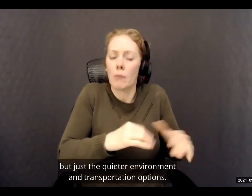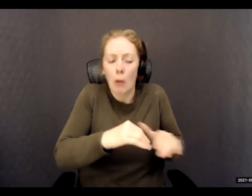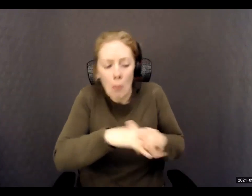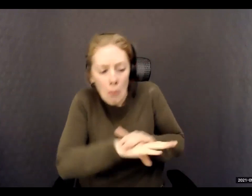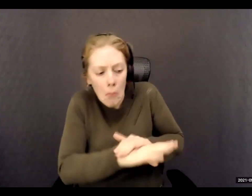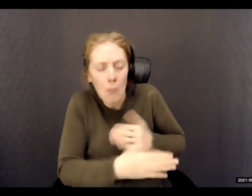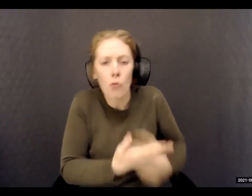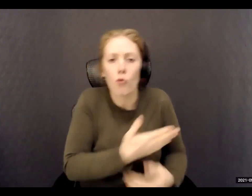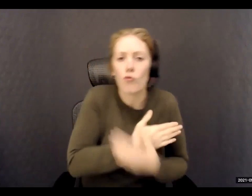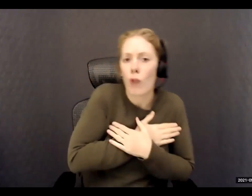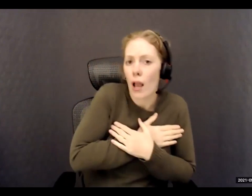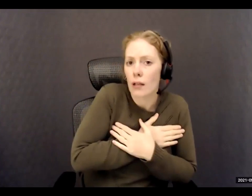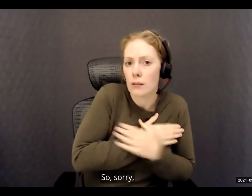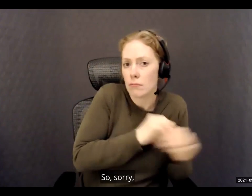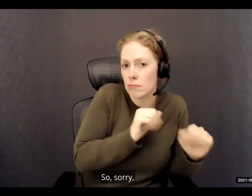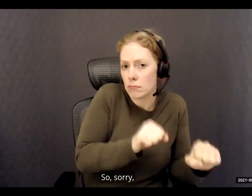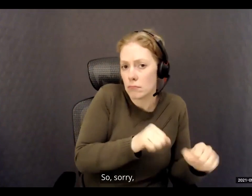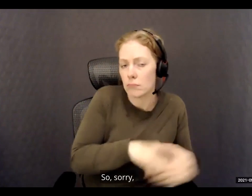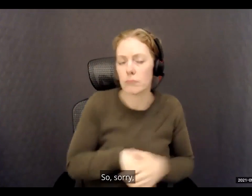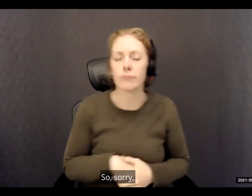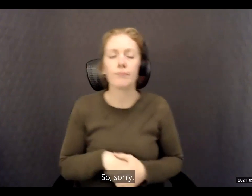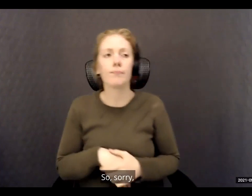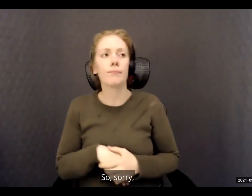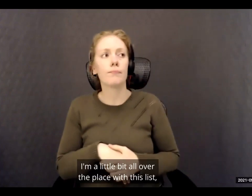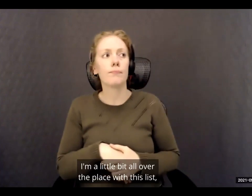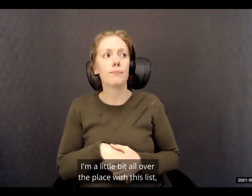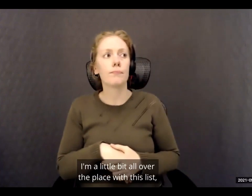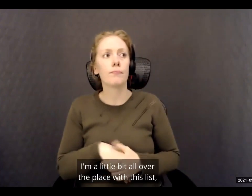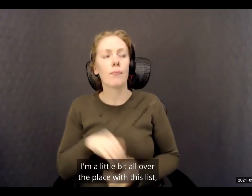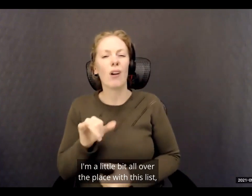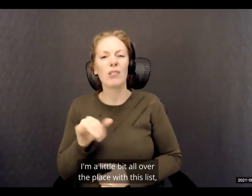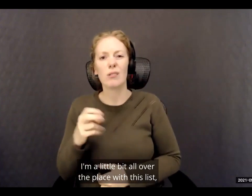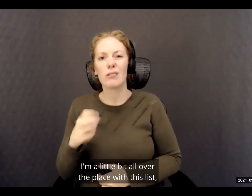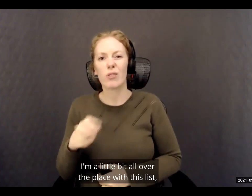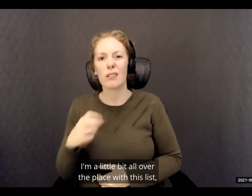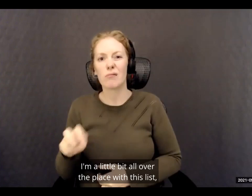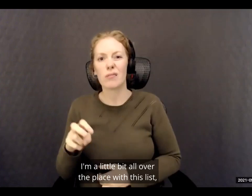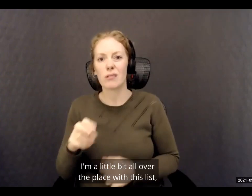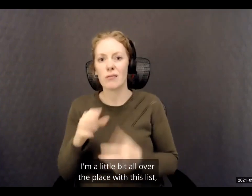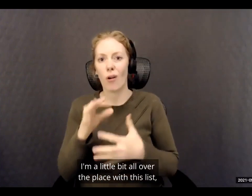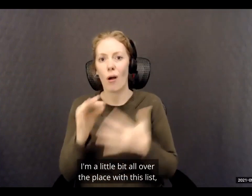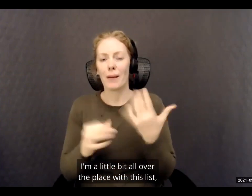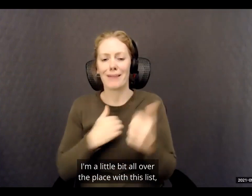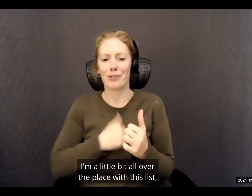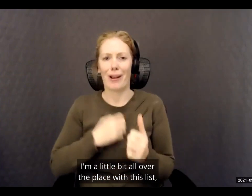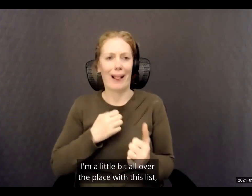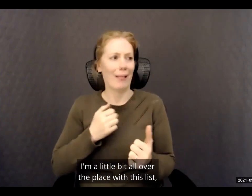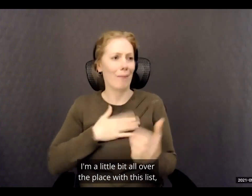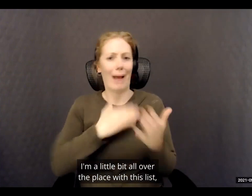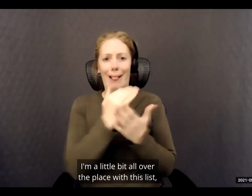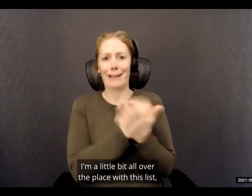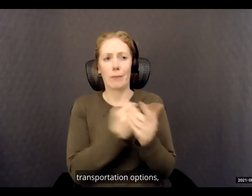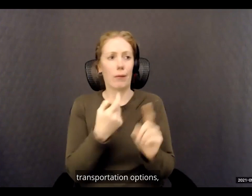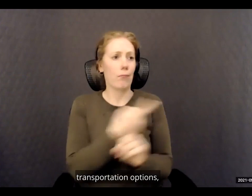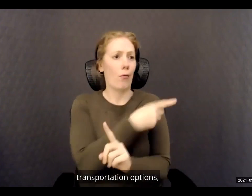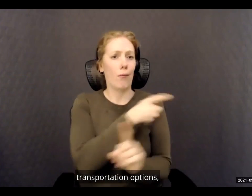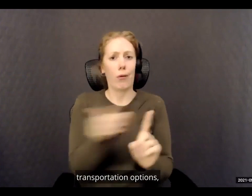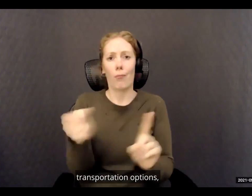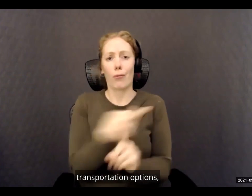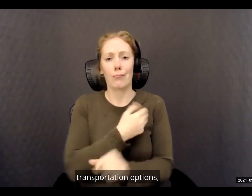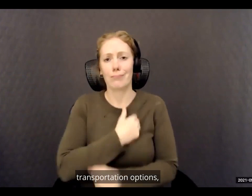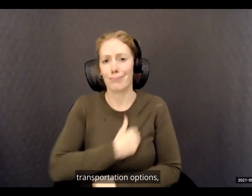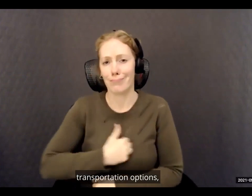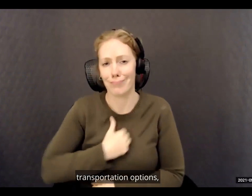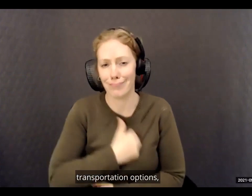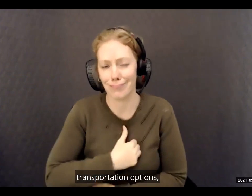and transportation options. So, sorry, I'm a little bit all over the place with this list.